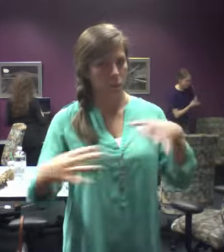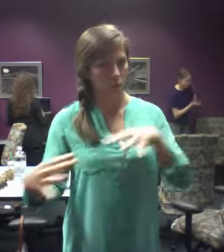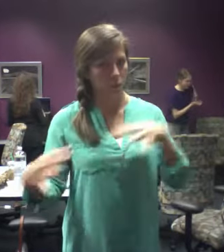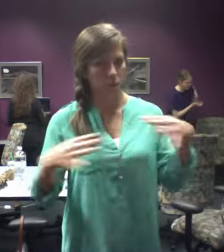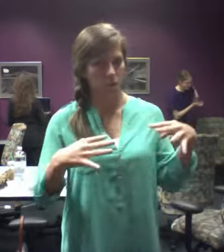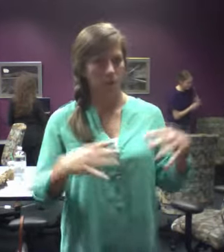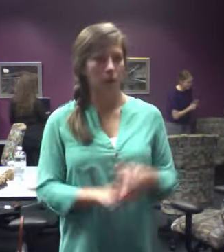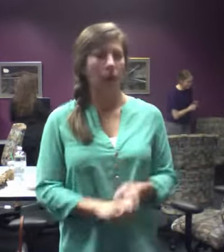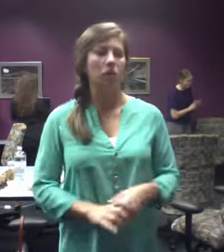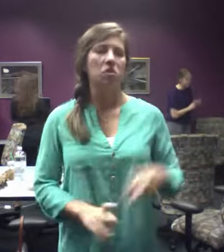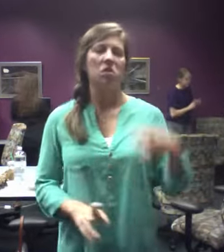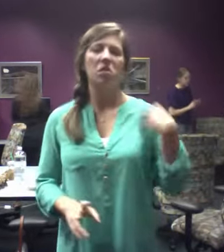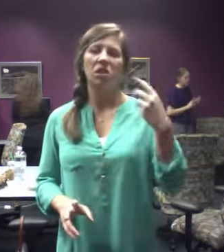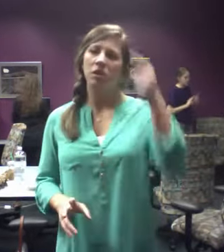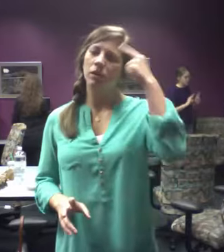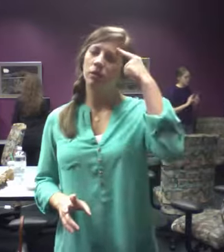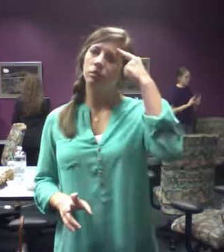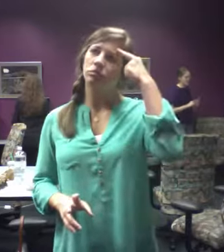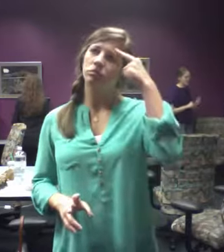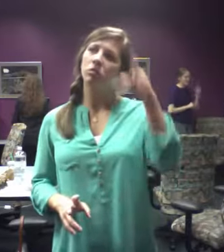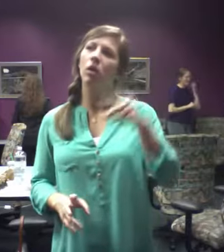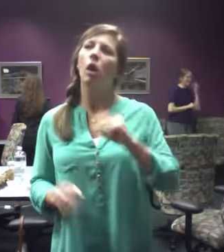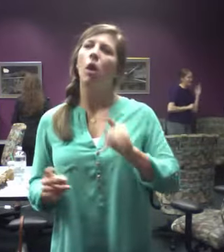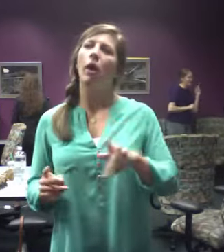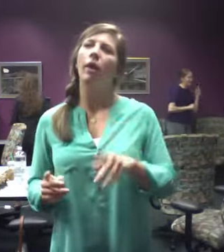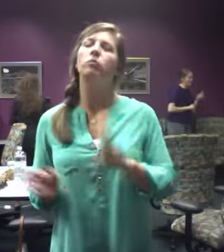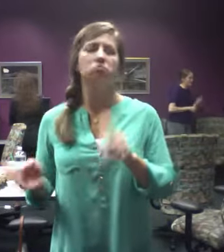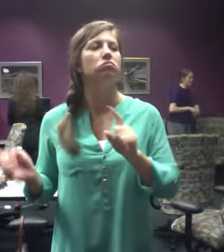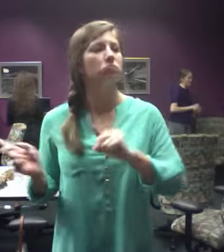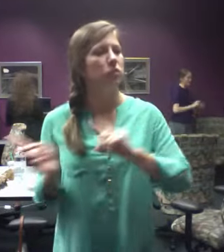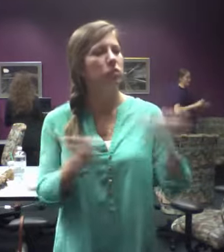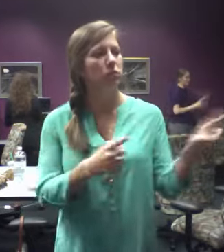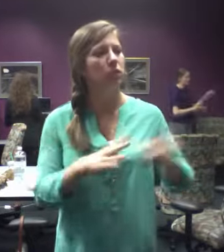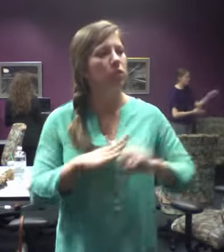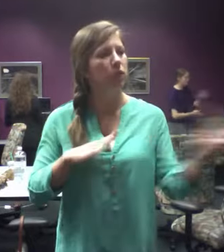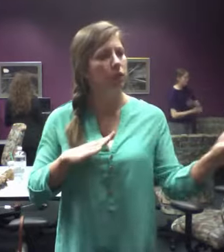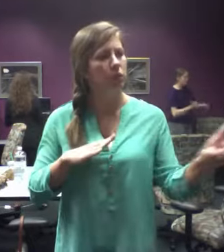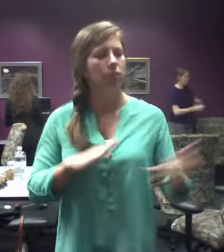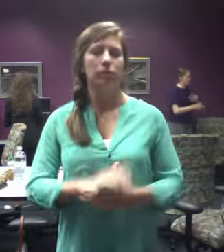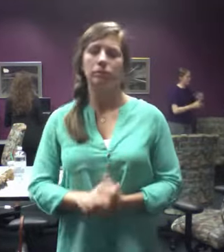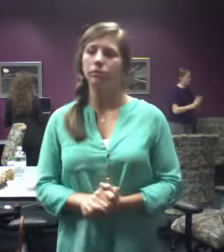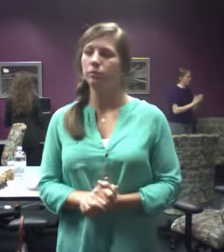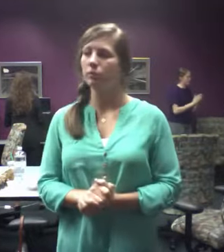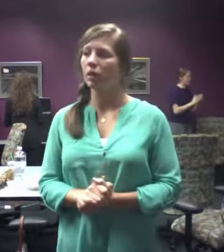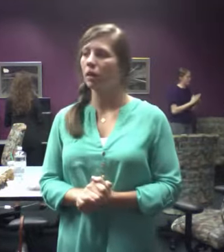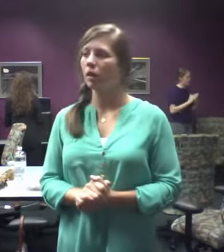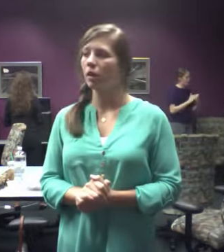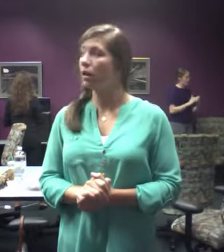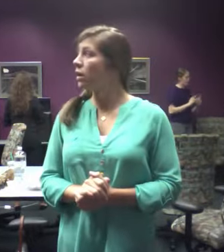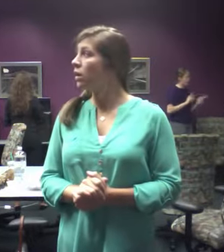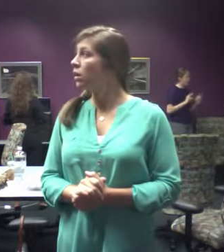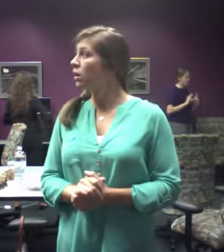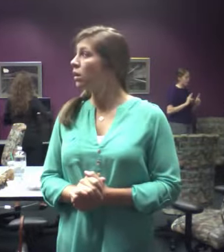So the first year, here we have our colonies getting an army together, and they've won some